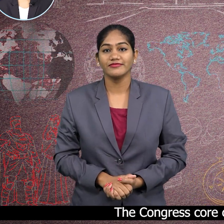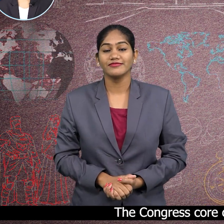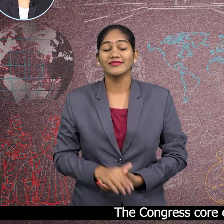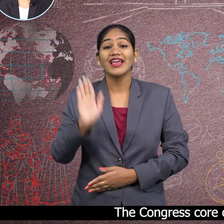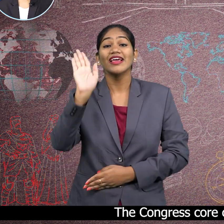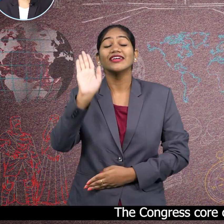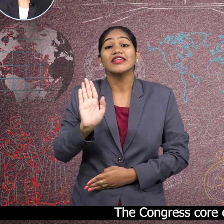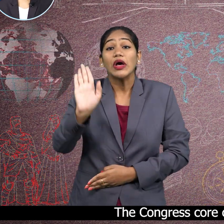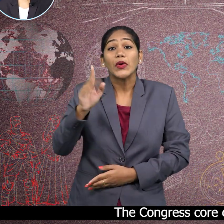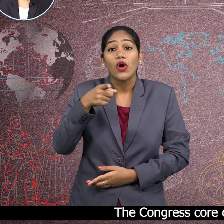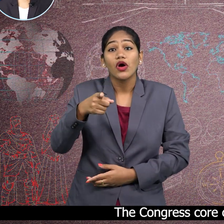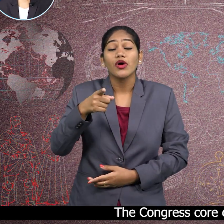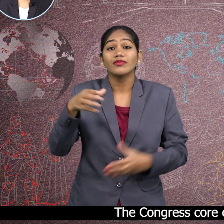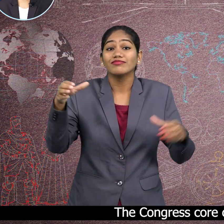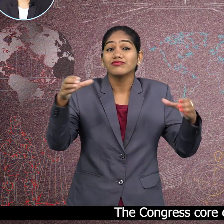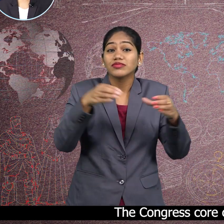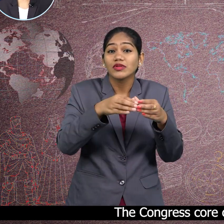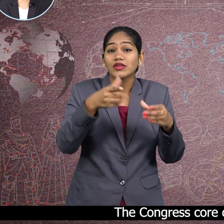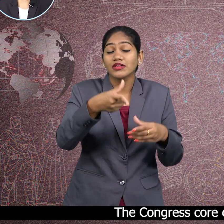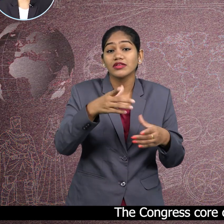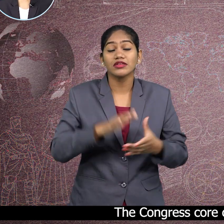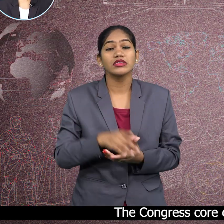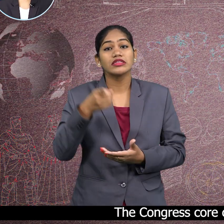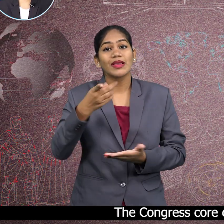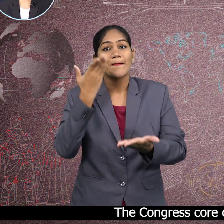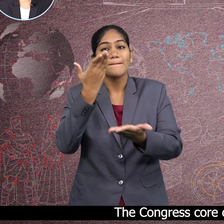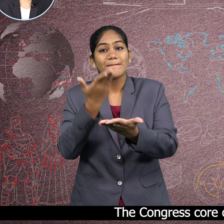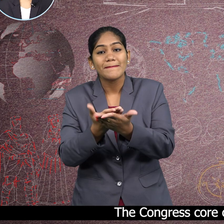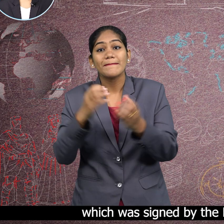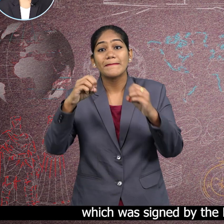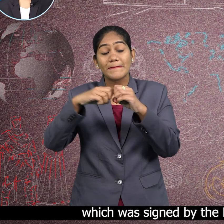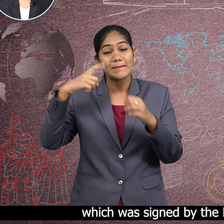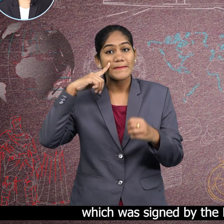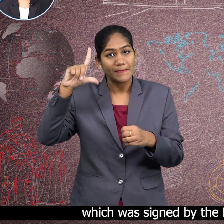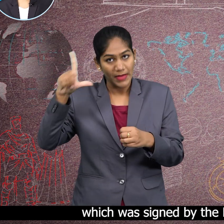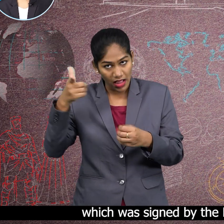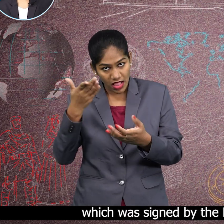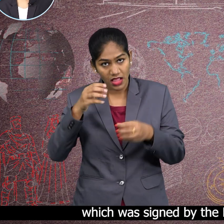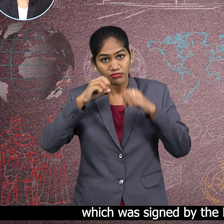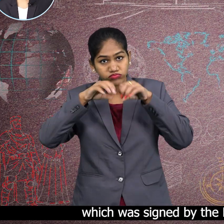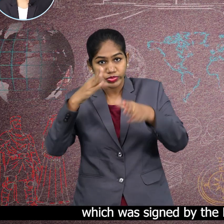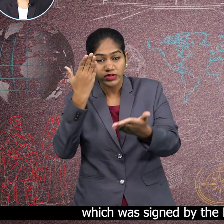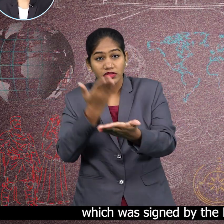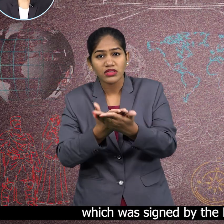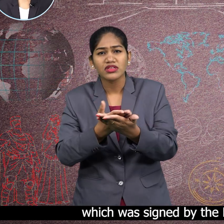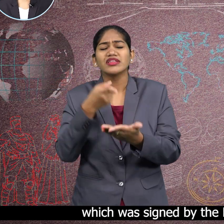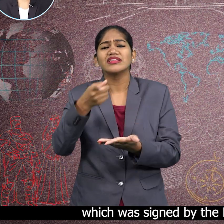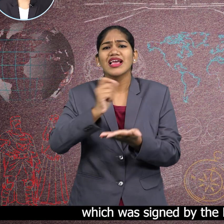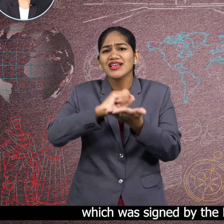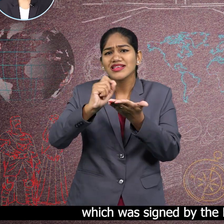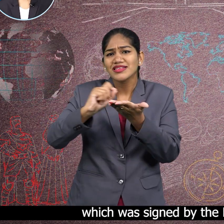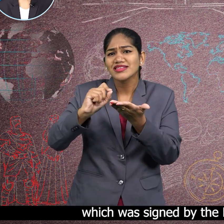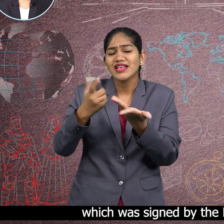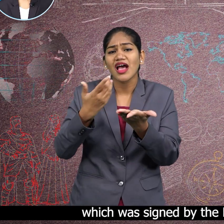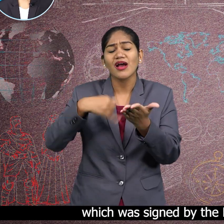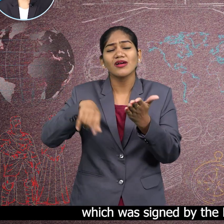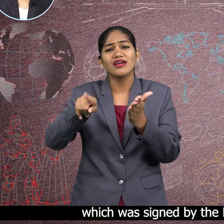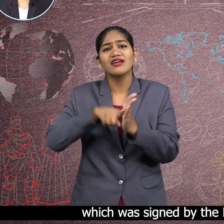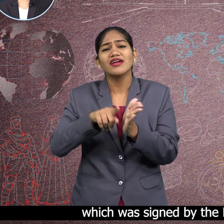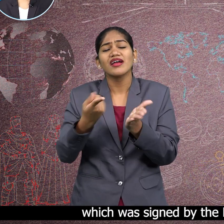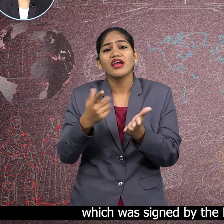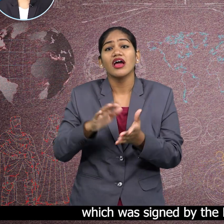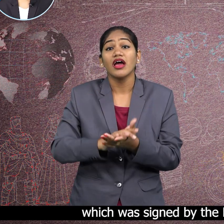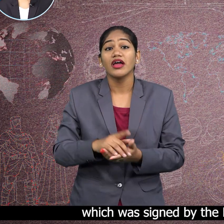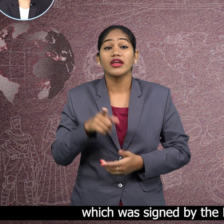The Congress Core Committee passed a bill which was signed by the President on March